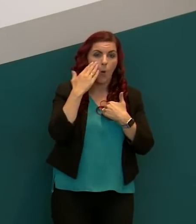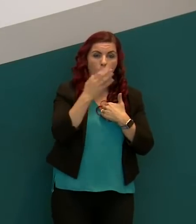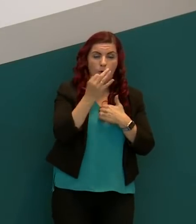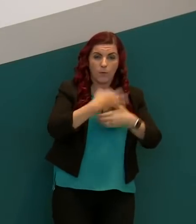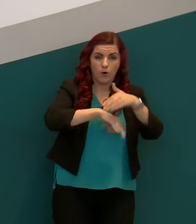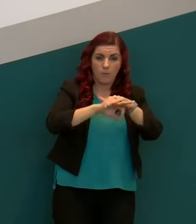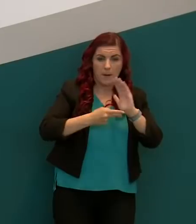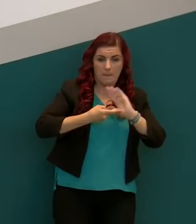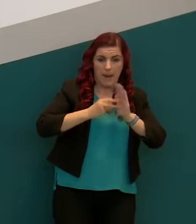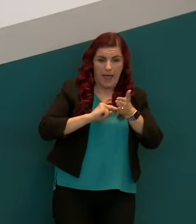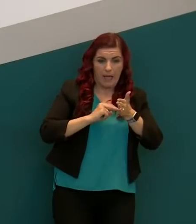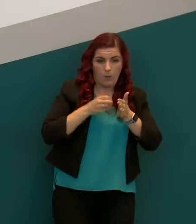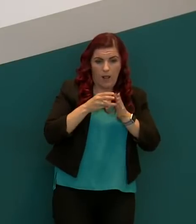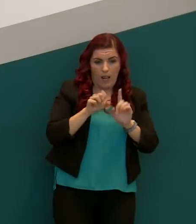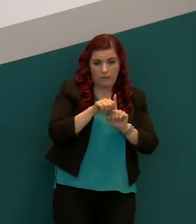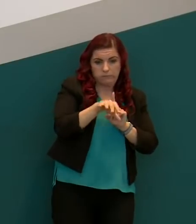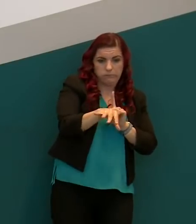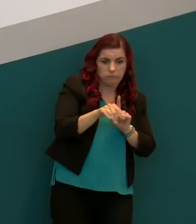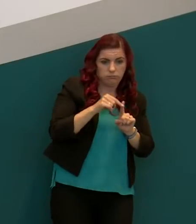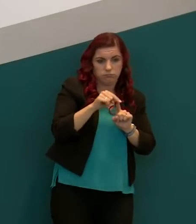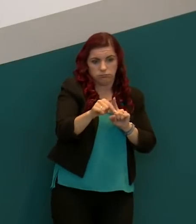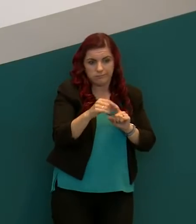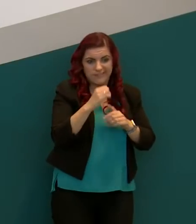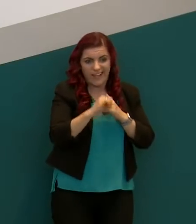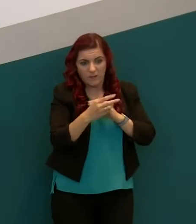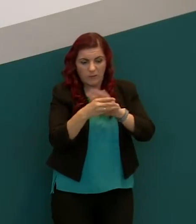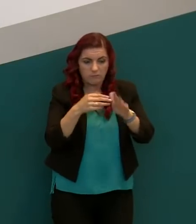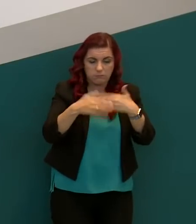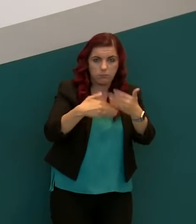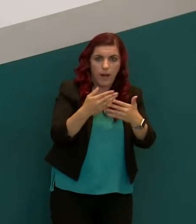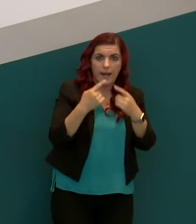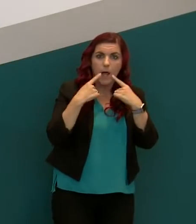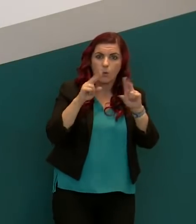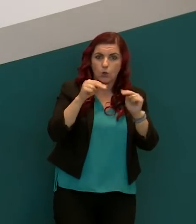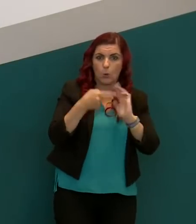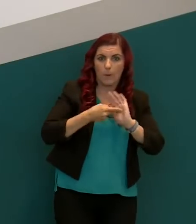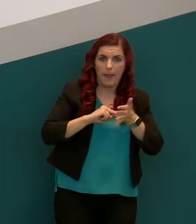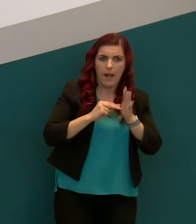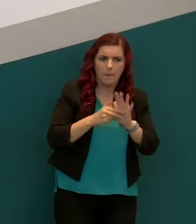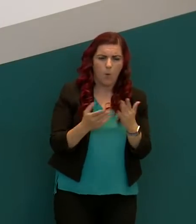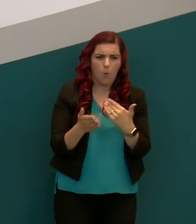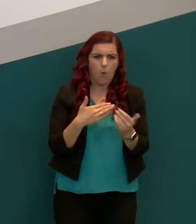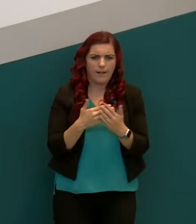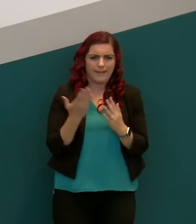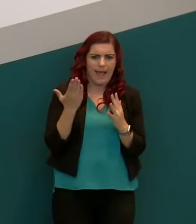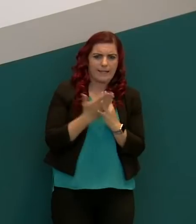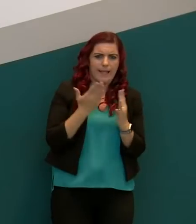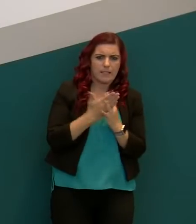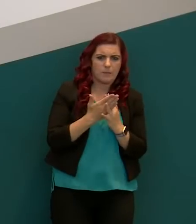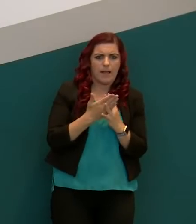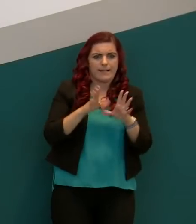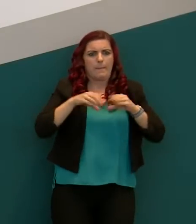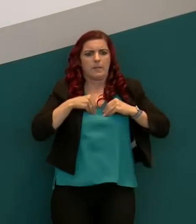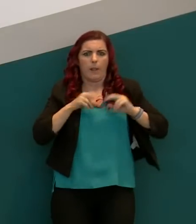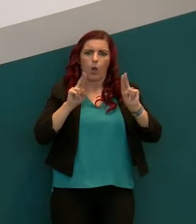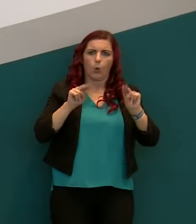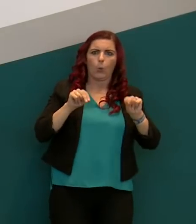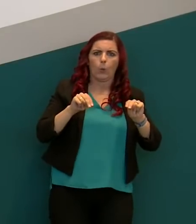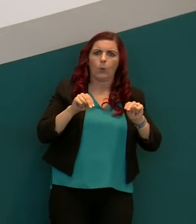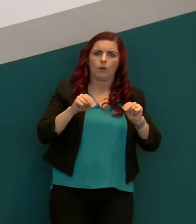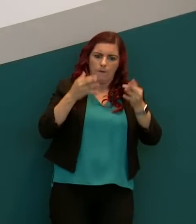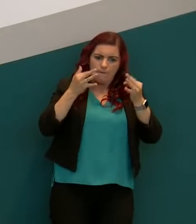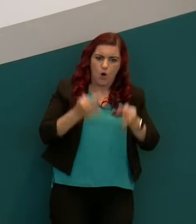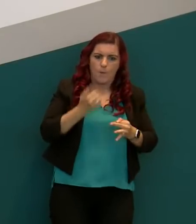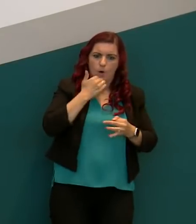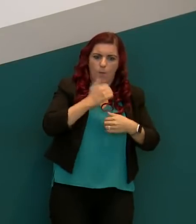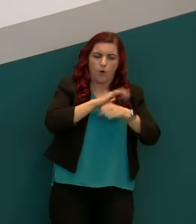new roadmap published over the coming days or weeks, but I suppose what is an acceptable number of new confirmed cases on a daily basis when it comes to this